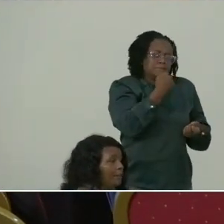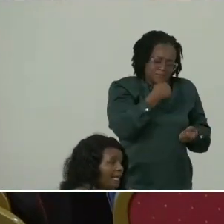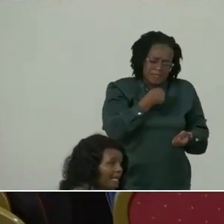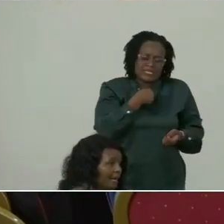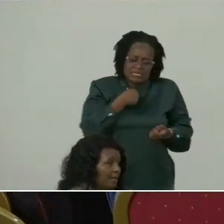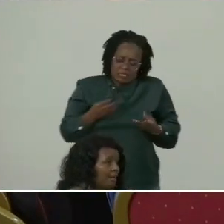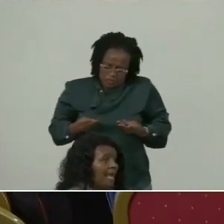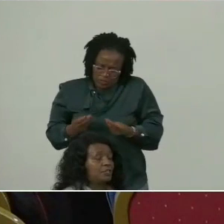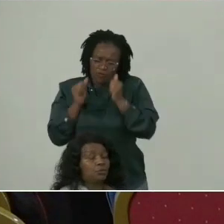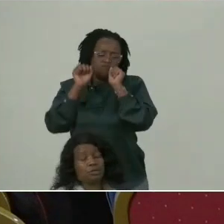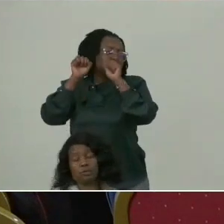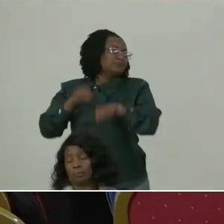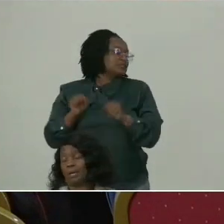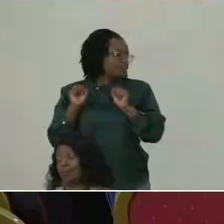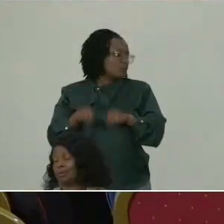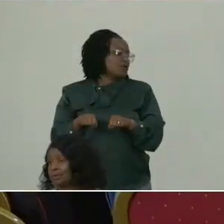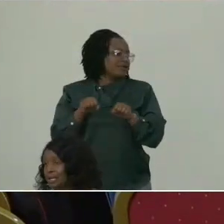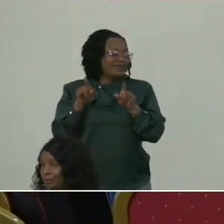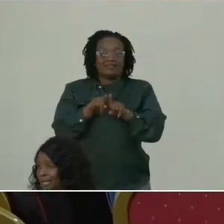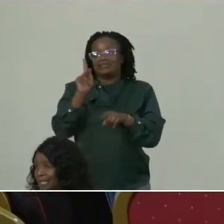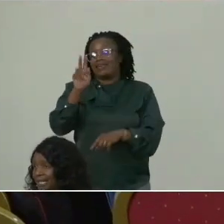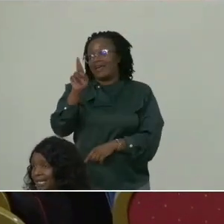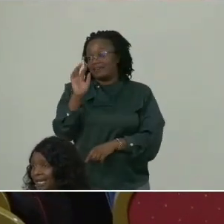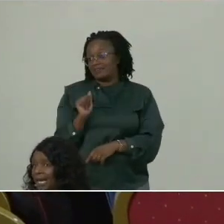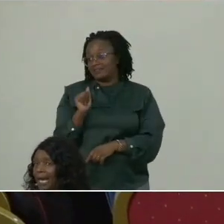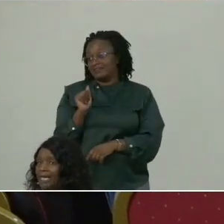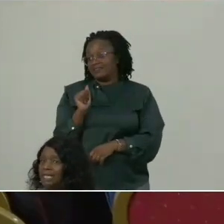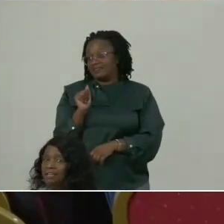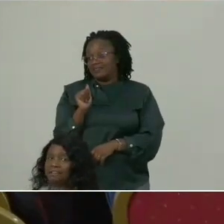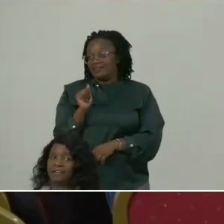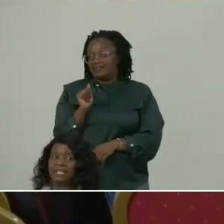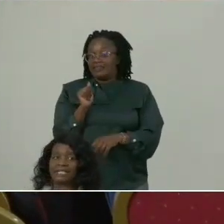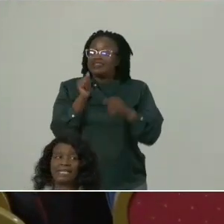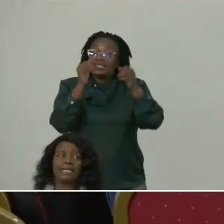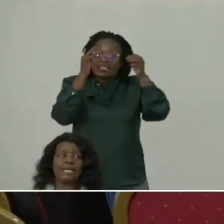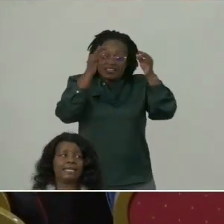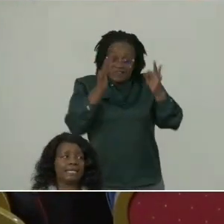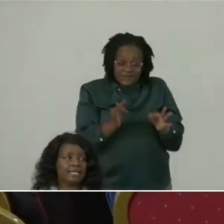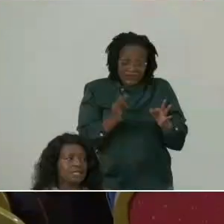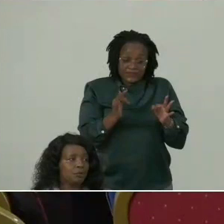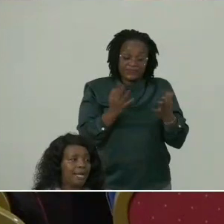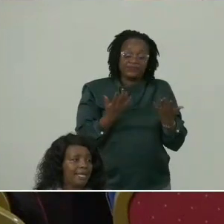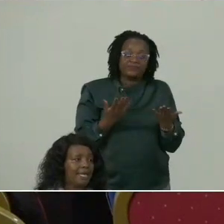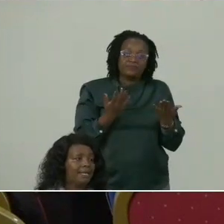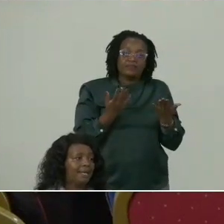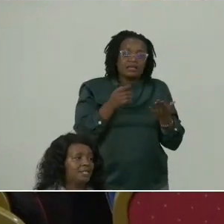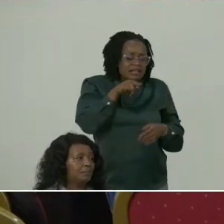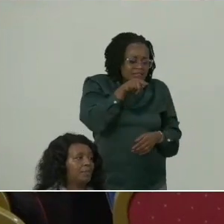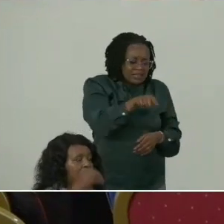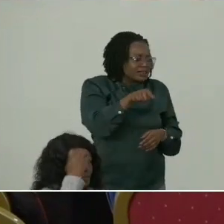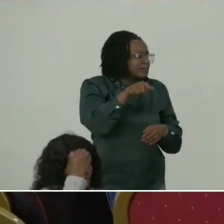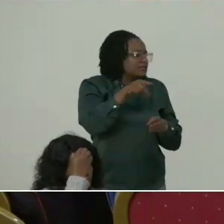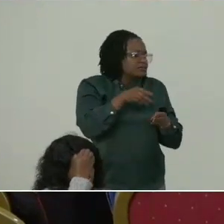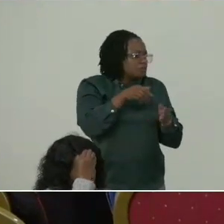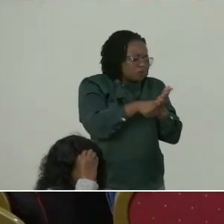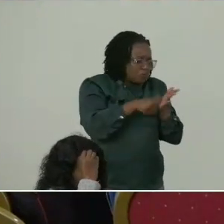our backyard that we should be able to deal with. And if still that isn't working and there is more that